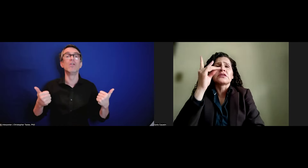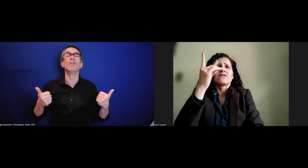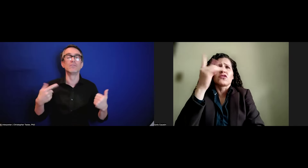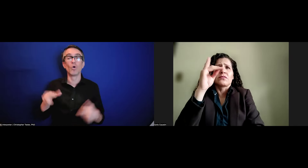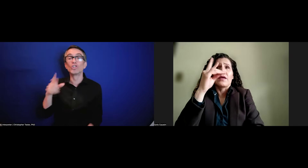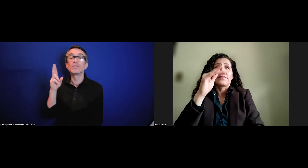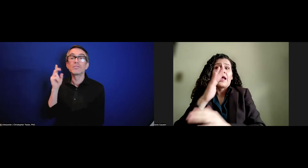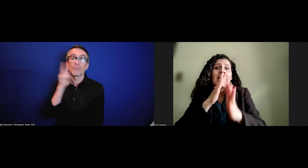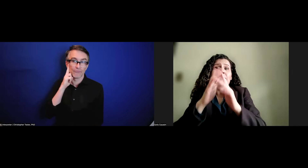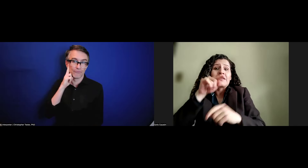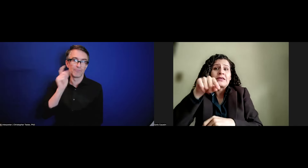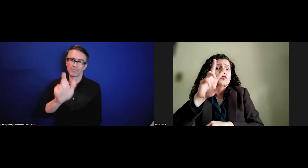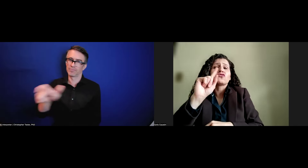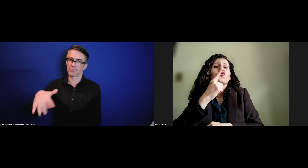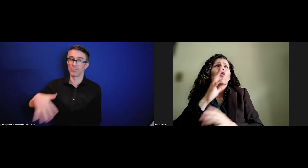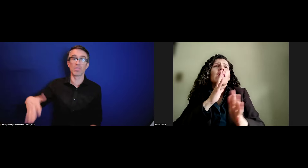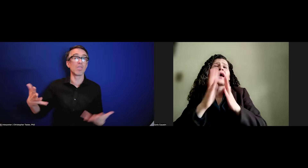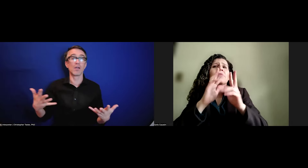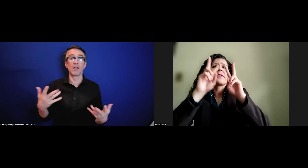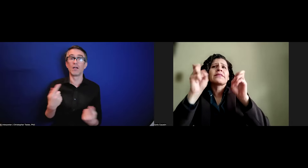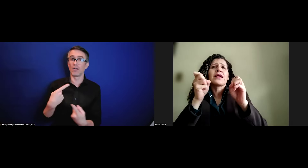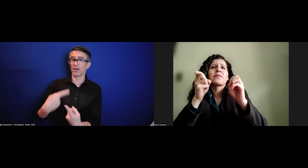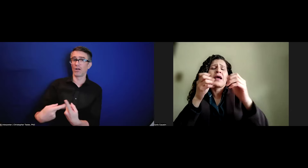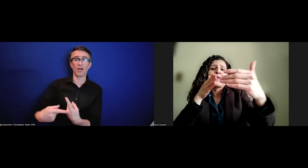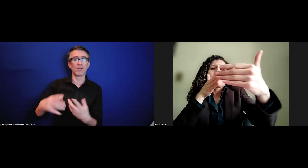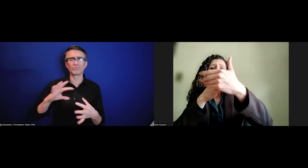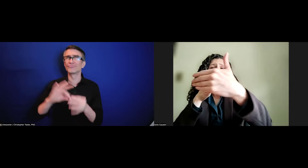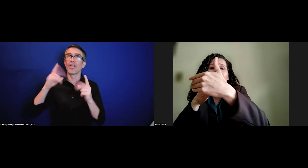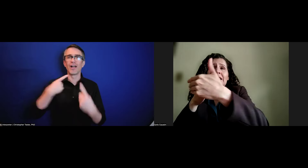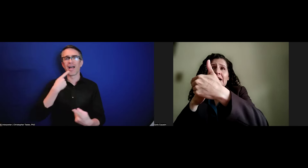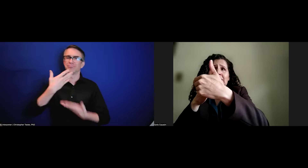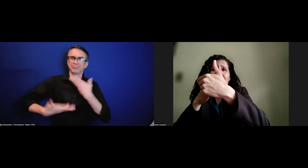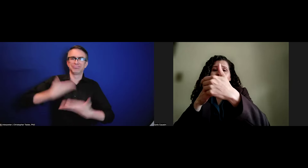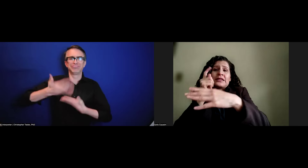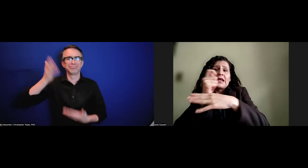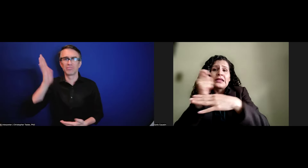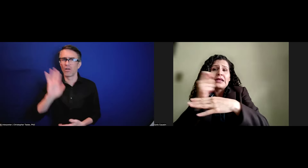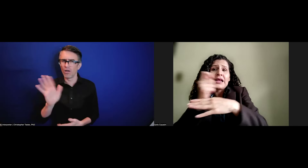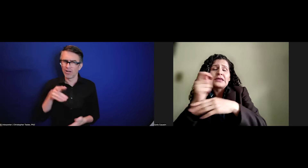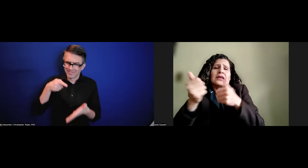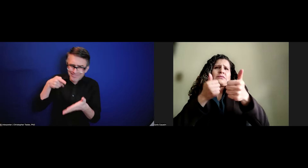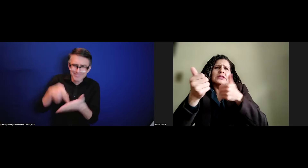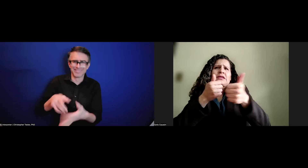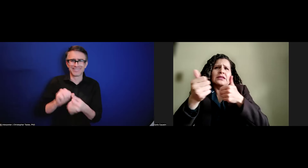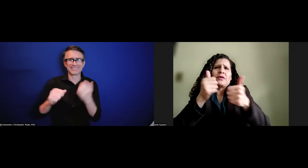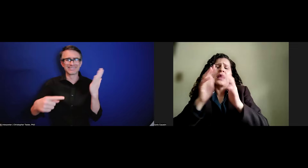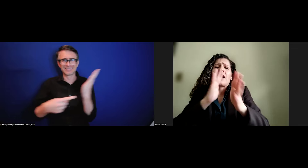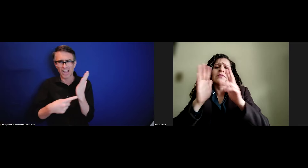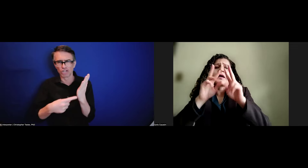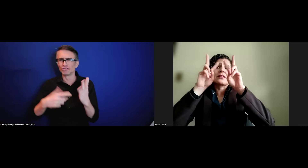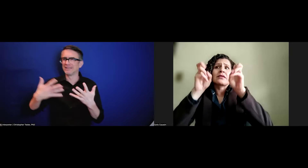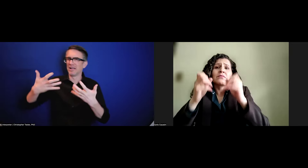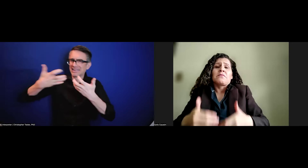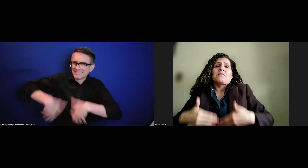I want to thank and greet everyone for this opportunity that is given to us at the Bolivian level. For us, a very urgent issue in the issue